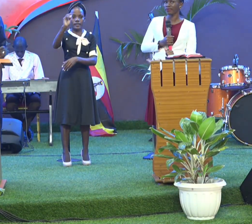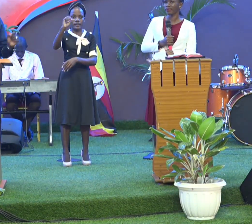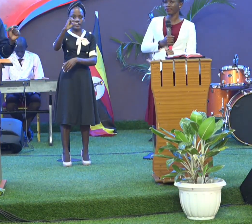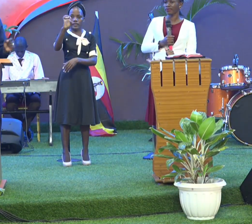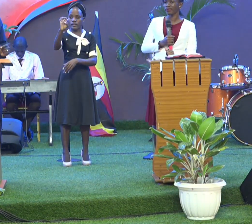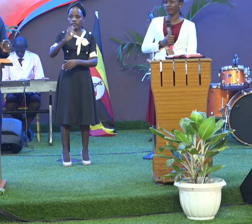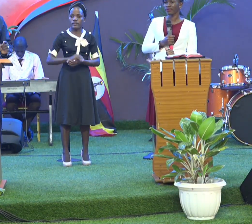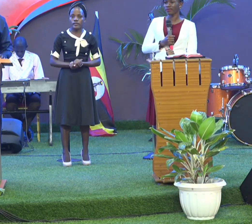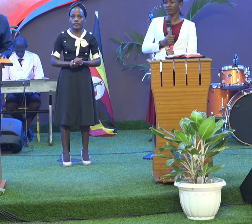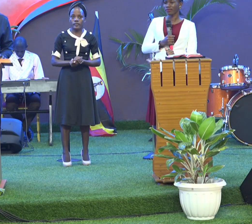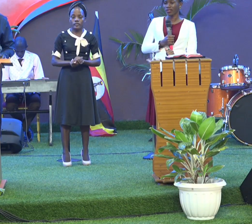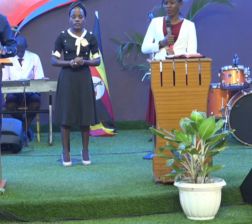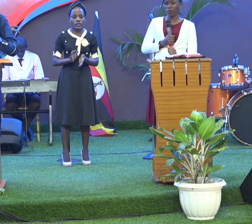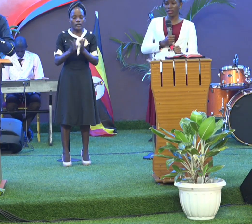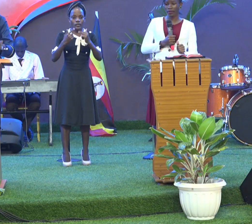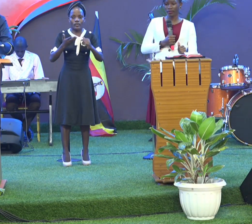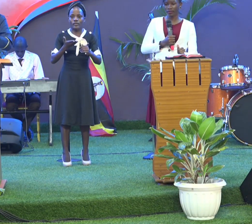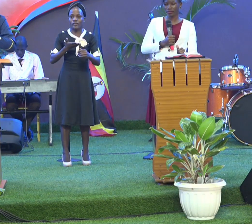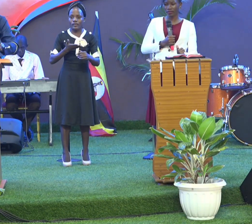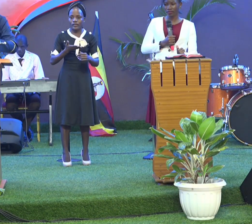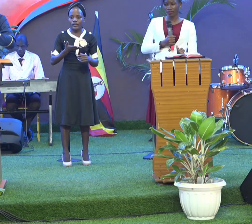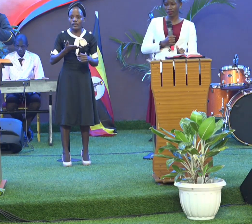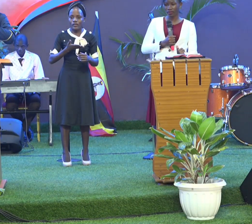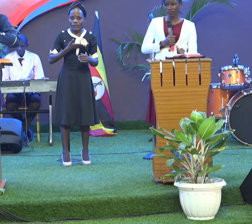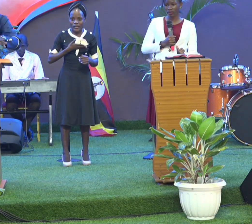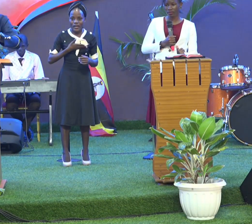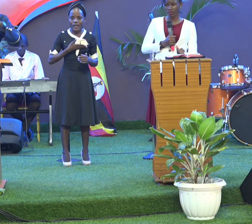nsaba nayo nga mulimu omwala Nantongo. Totia yafa.